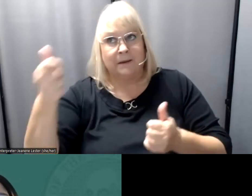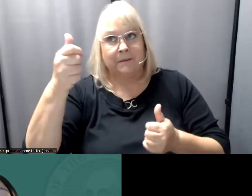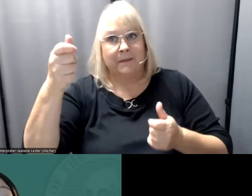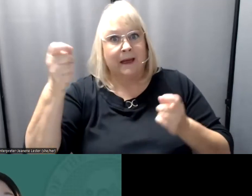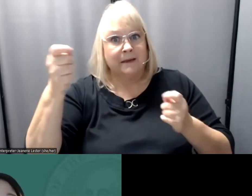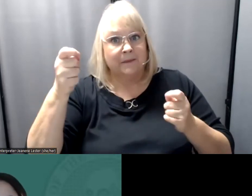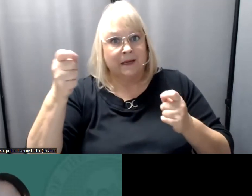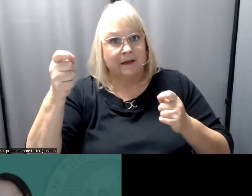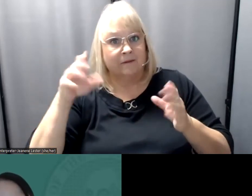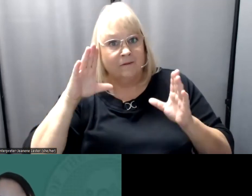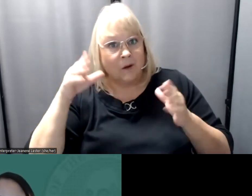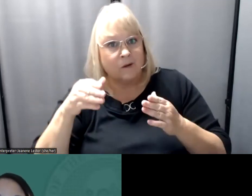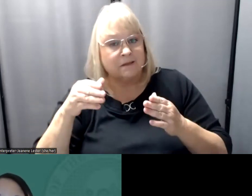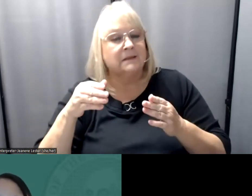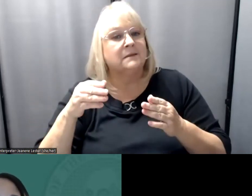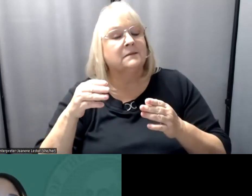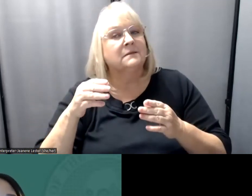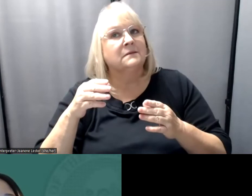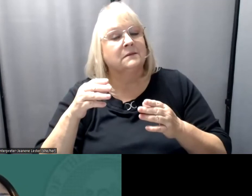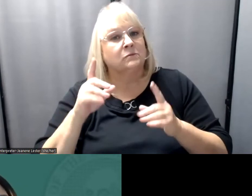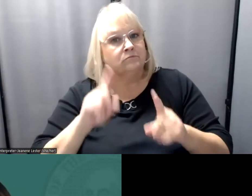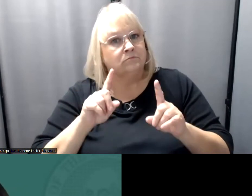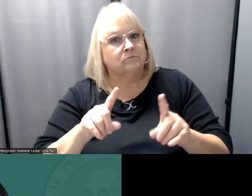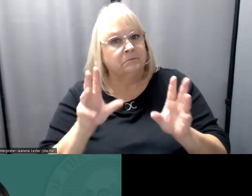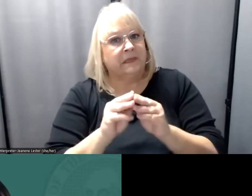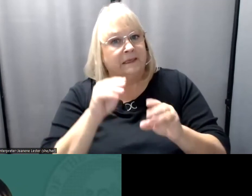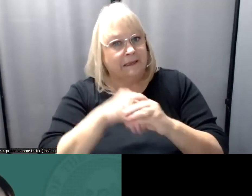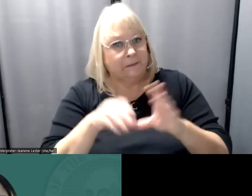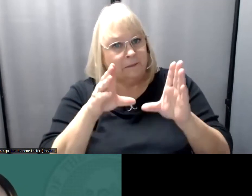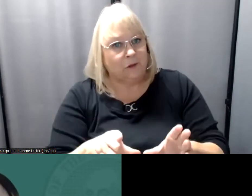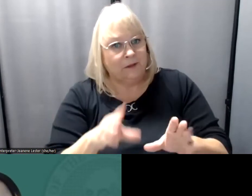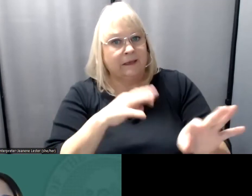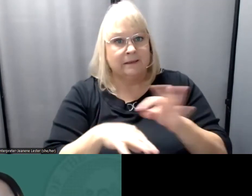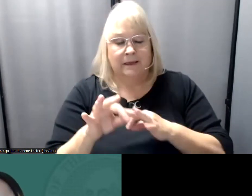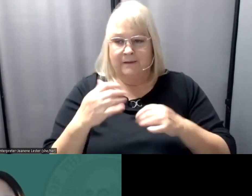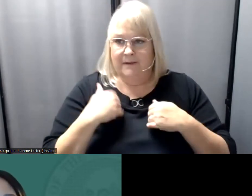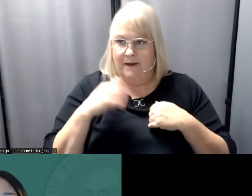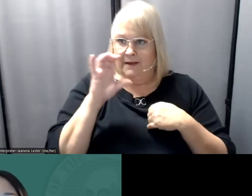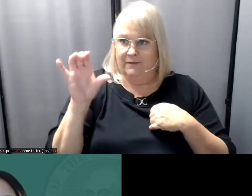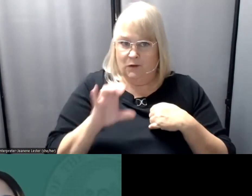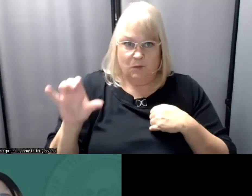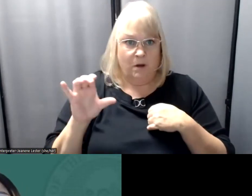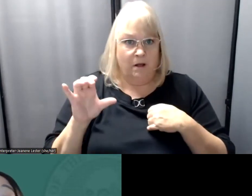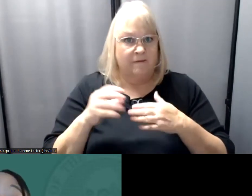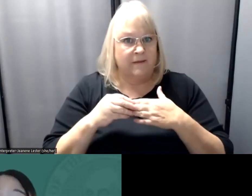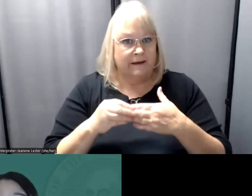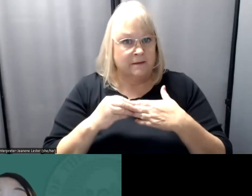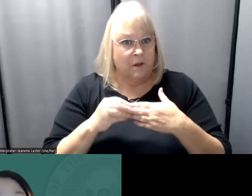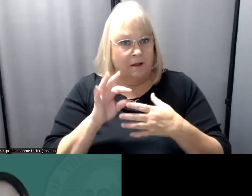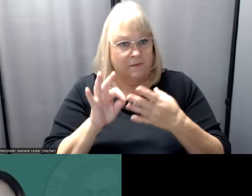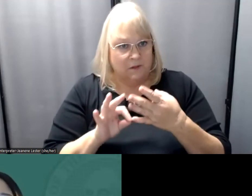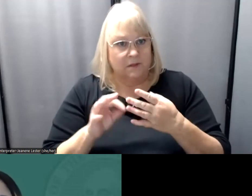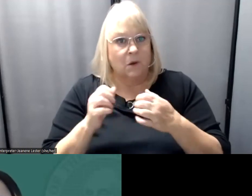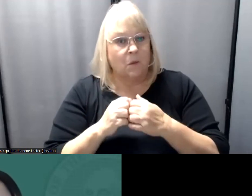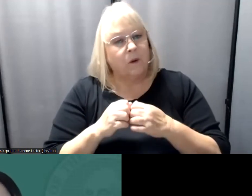all on in-person meetings and work instead of having virtual/flexible options with the return to